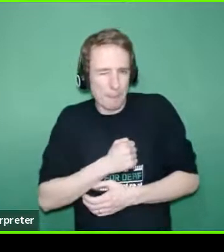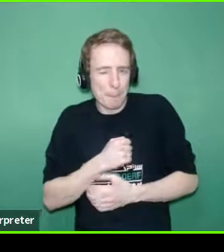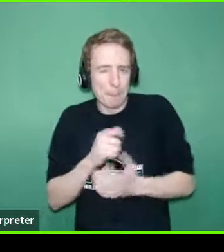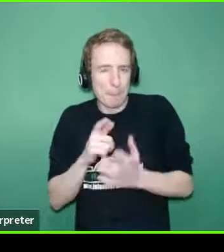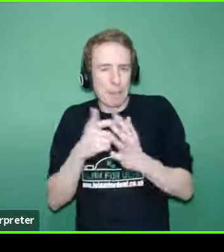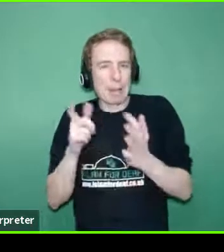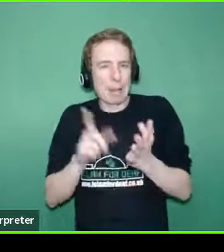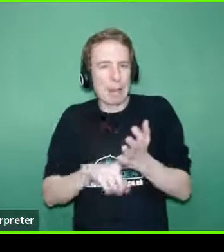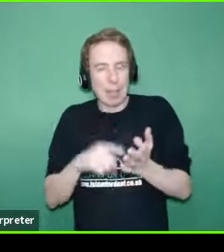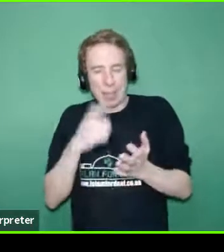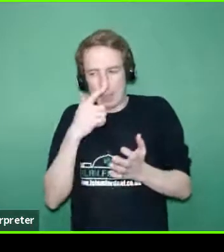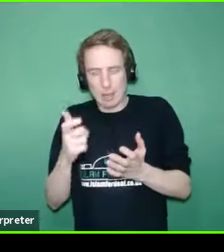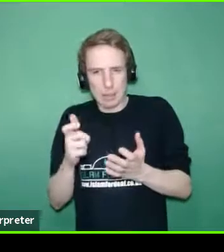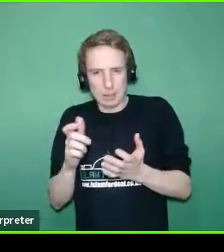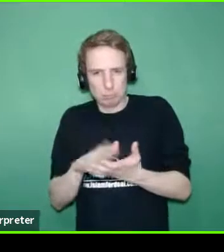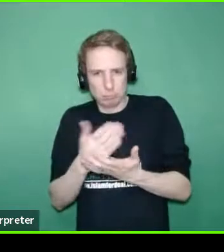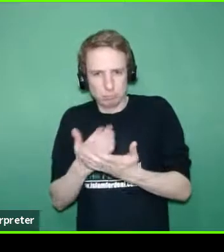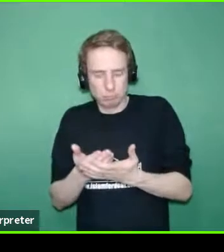after that. Or if it's